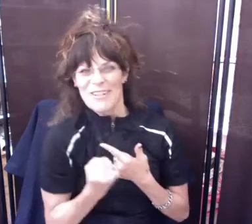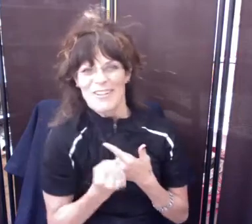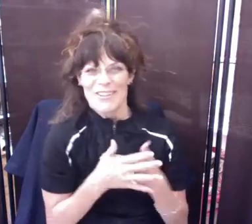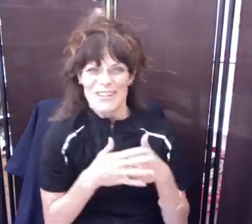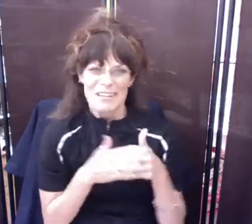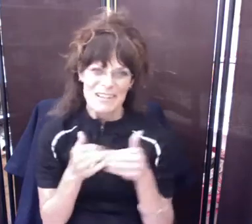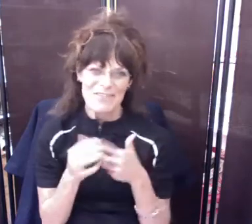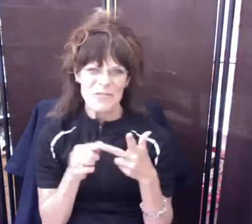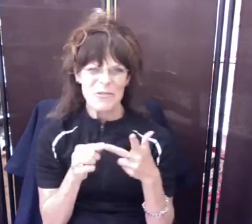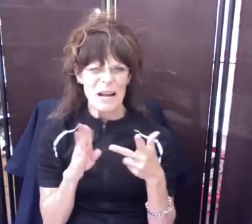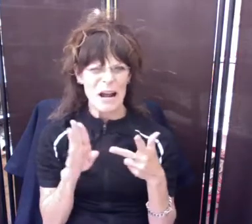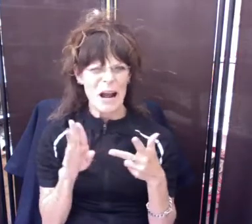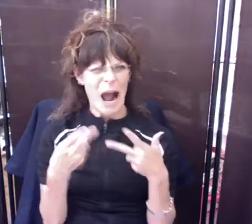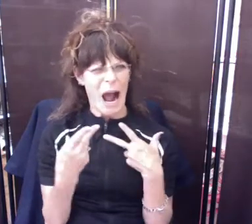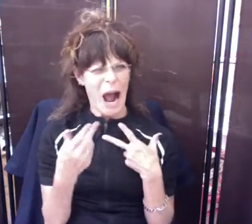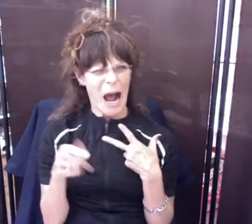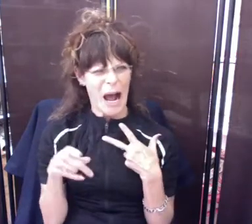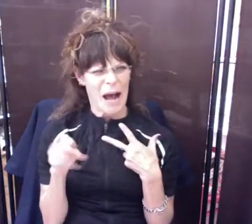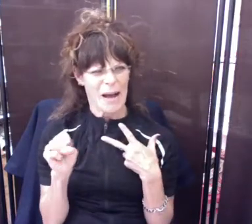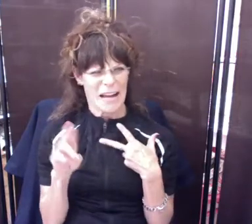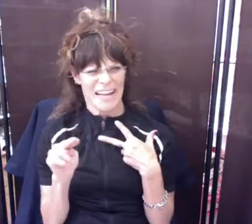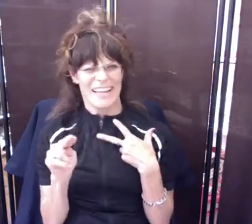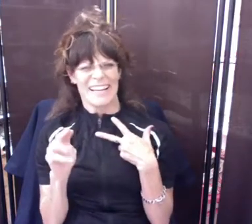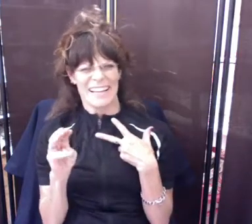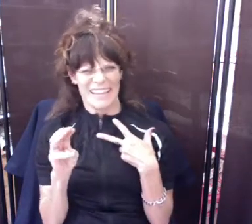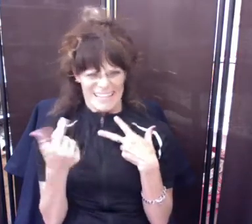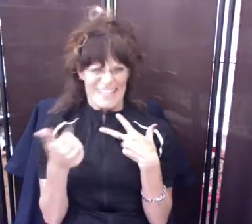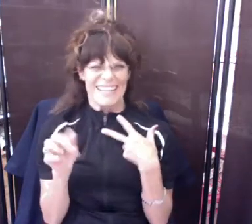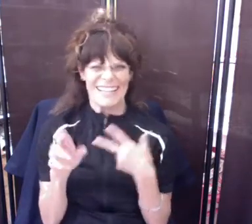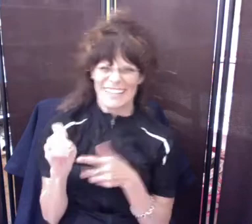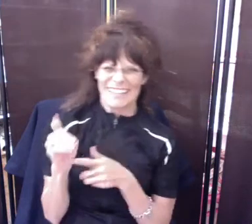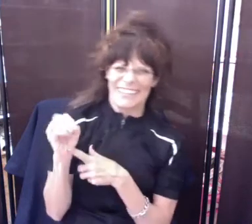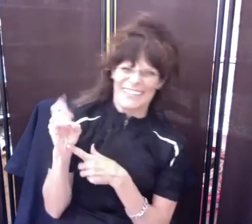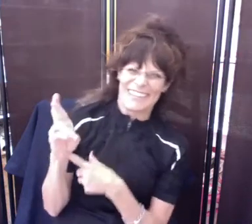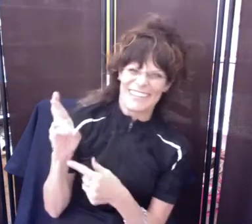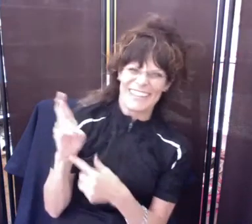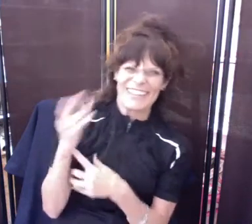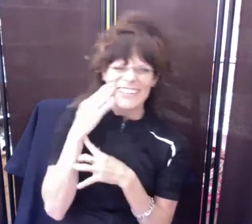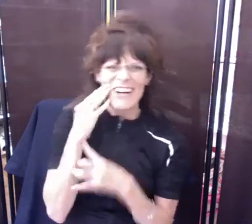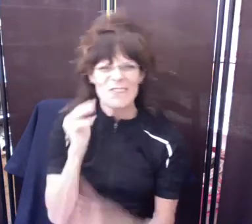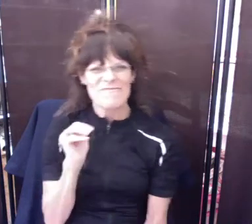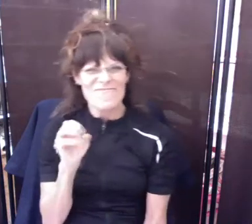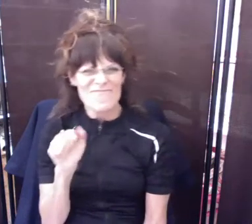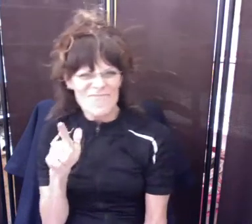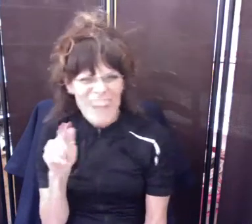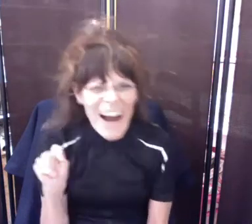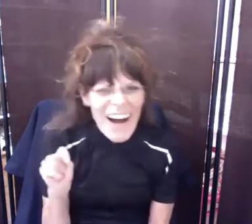God, all this stuff, and malt liquor and all this stuff that you avoid like the plague when you become